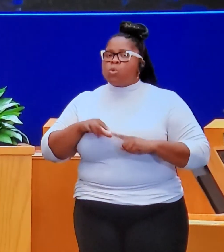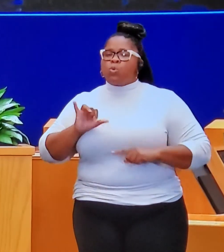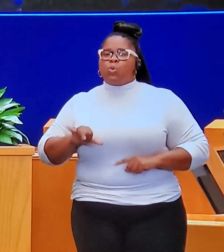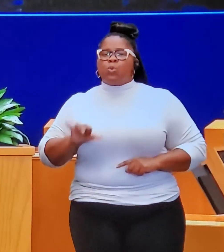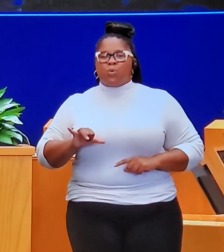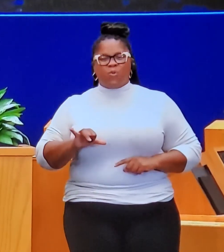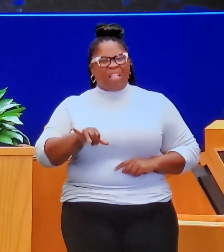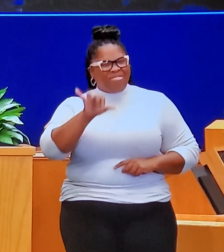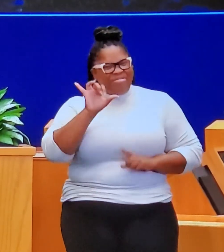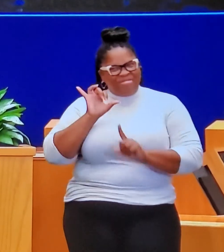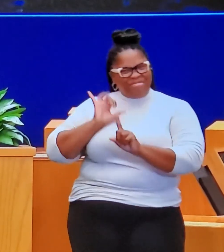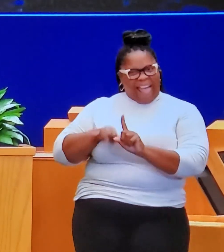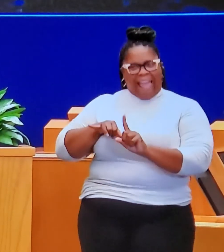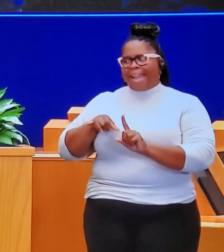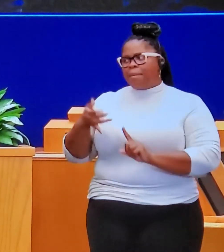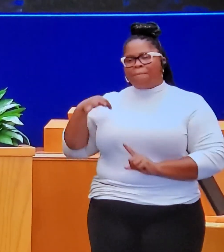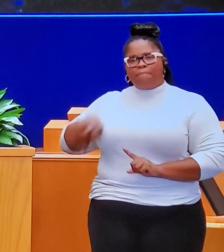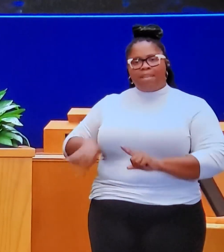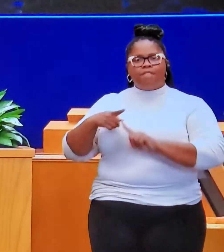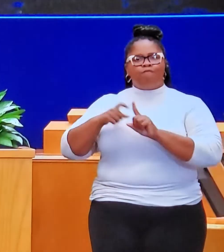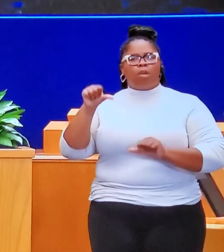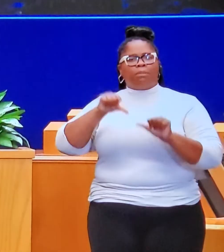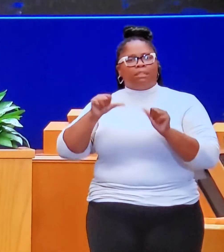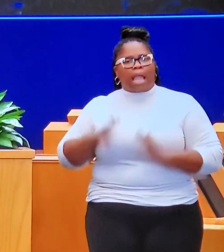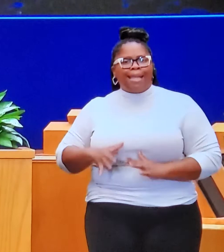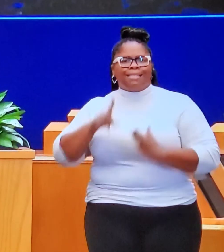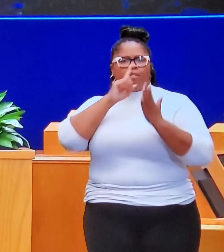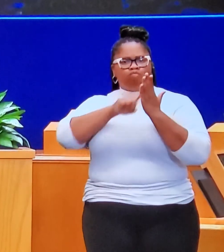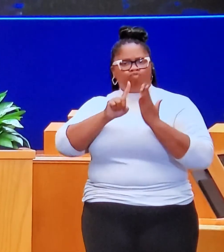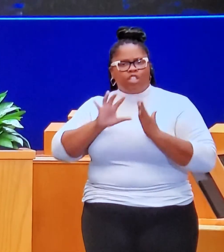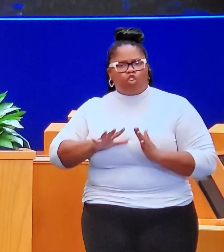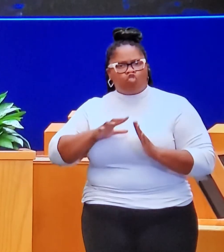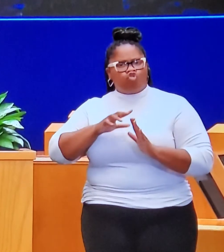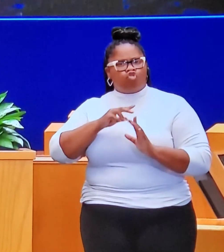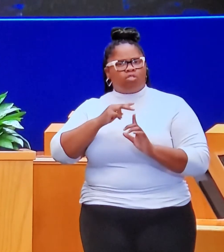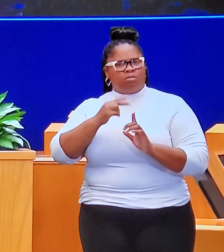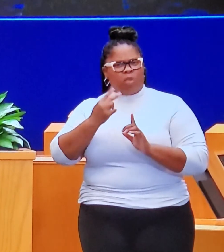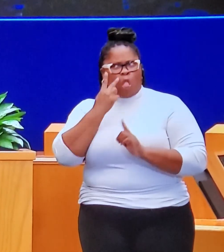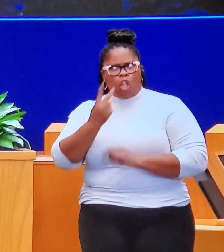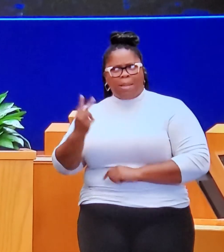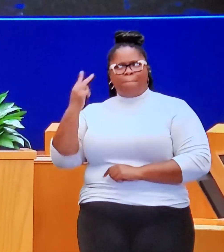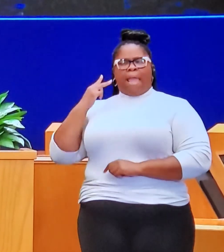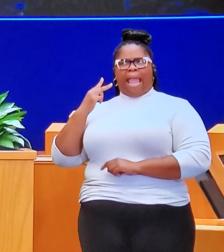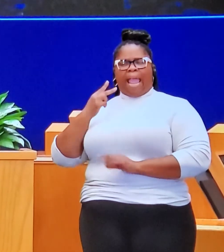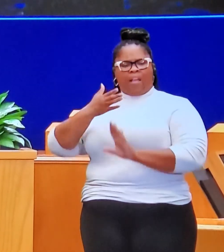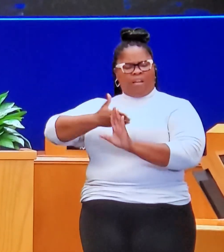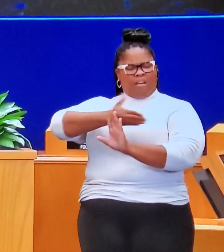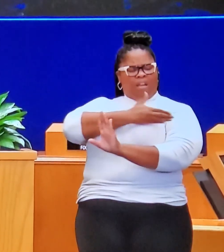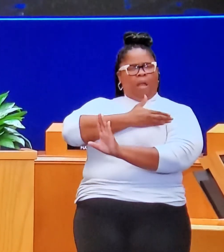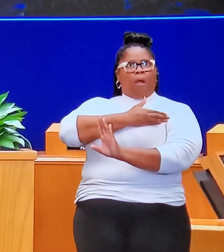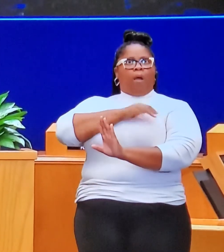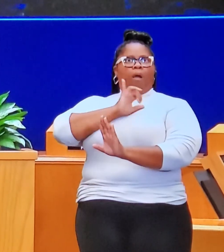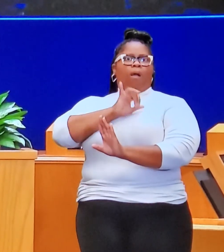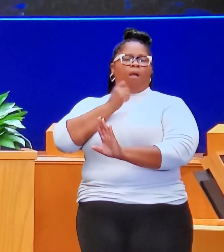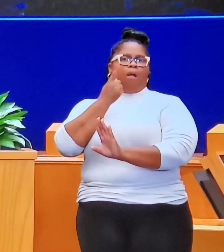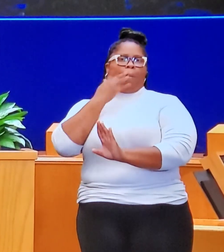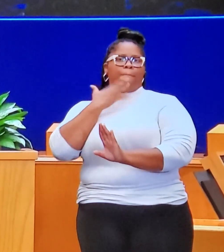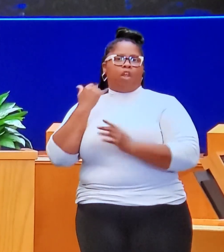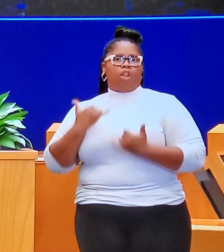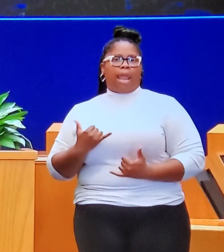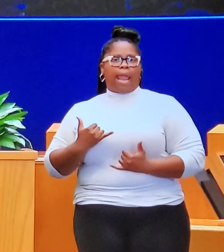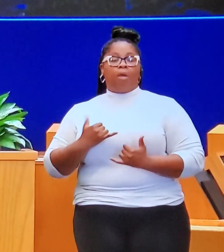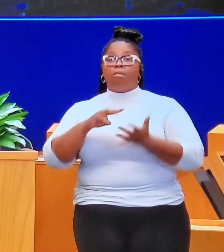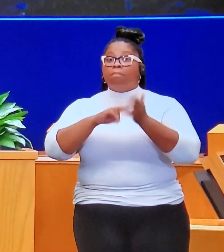and better understand the patterns around disease transmission. This means, however, that even if you're feeling